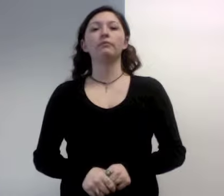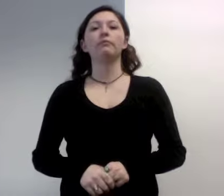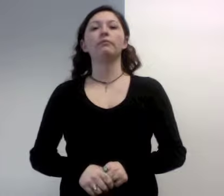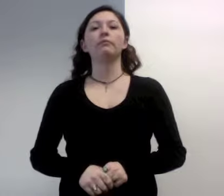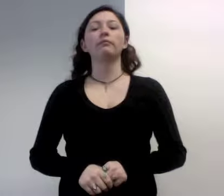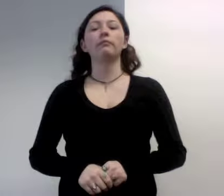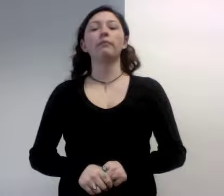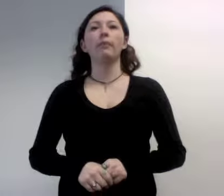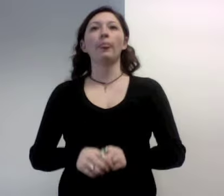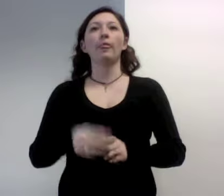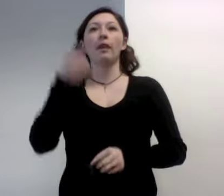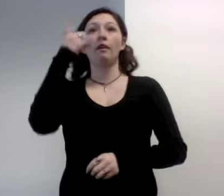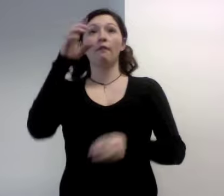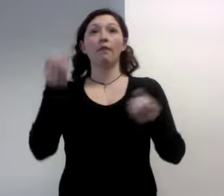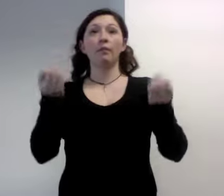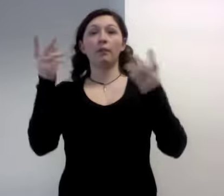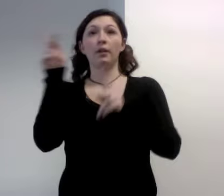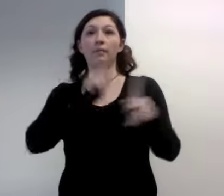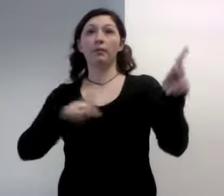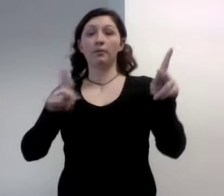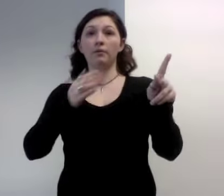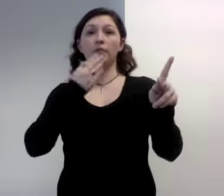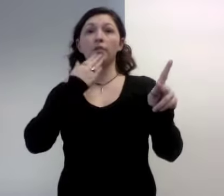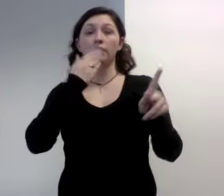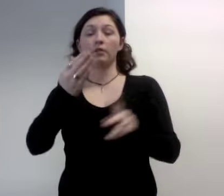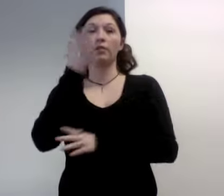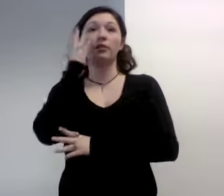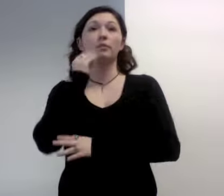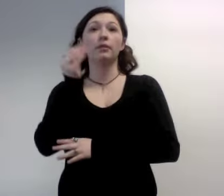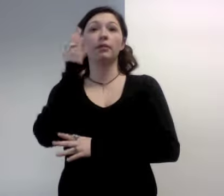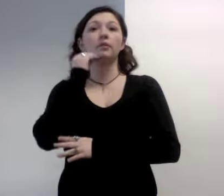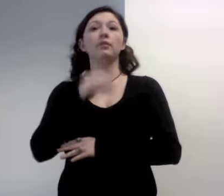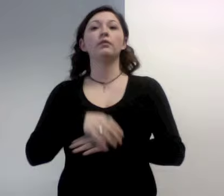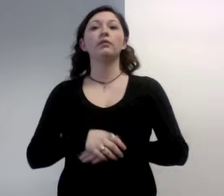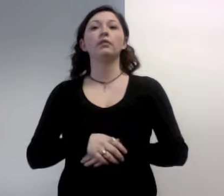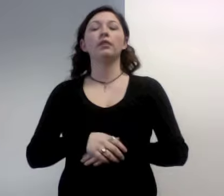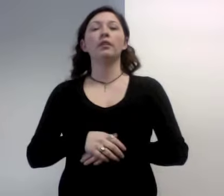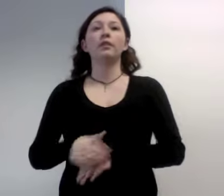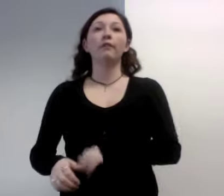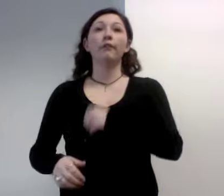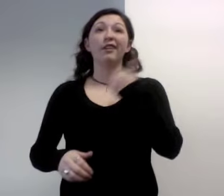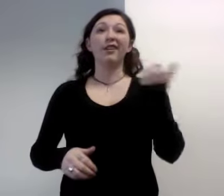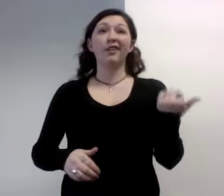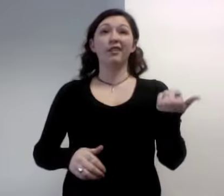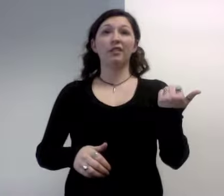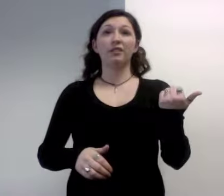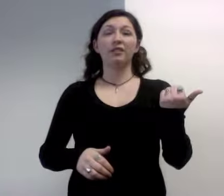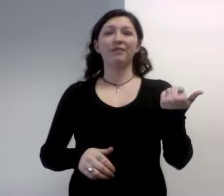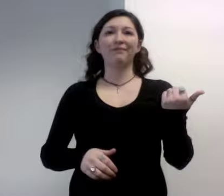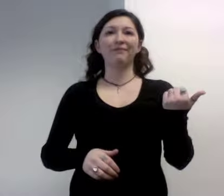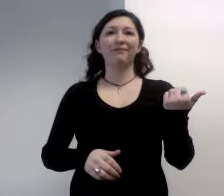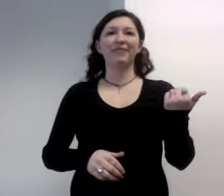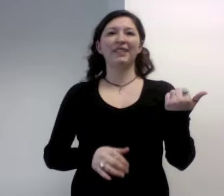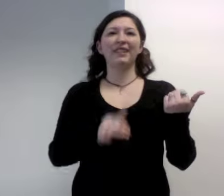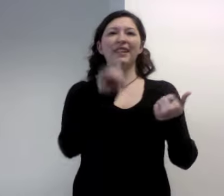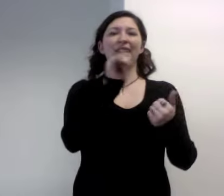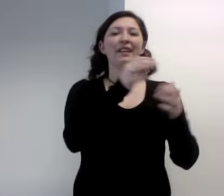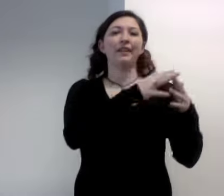For many, it was a great time. For others, such as the American worker,